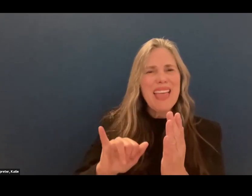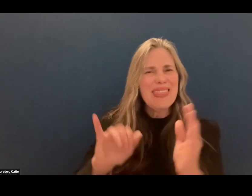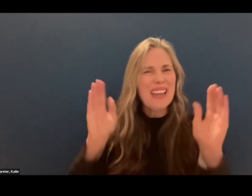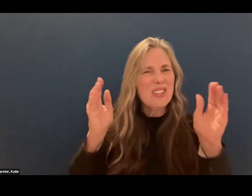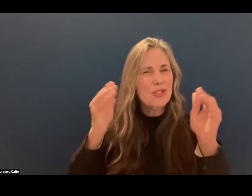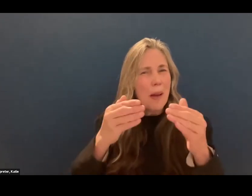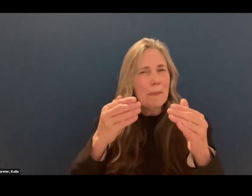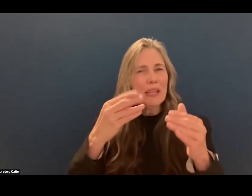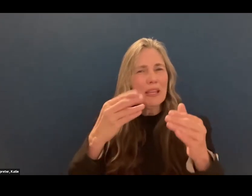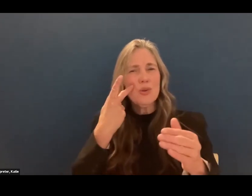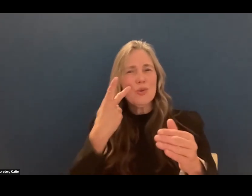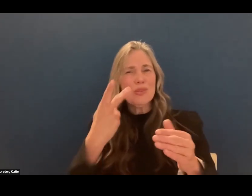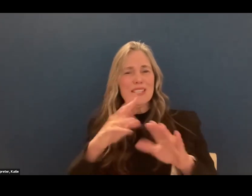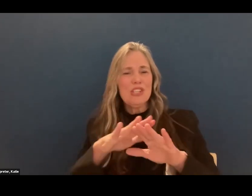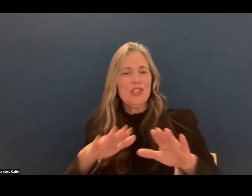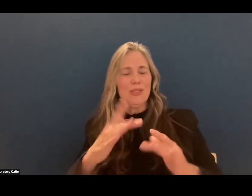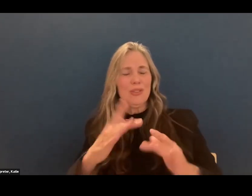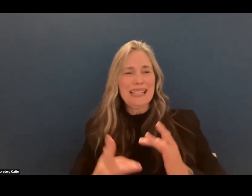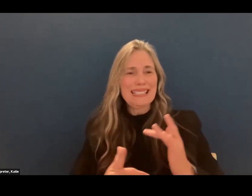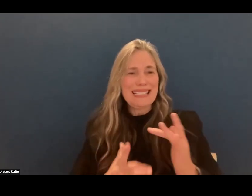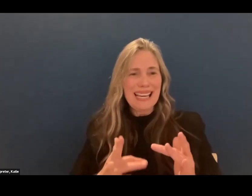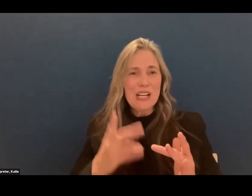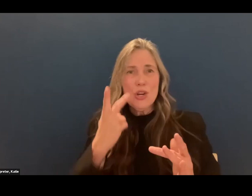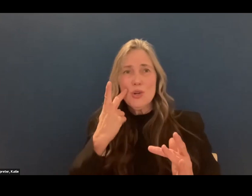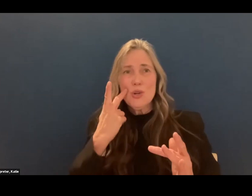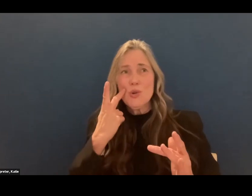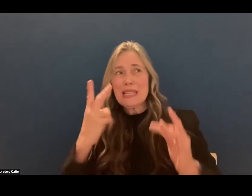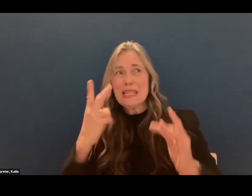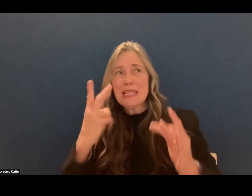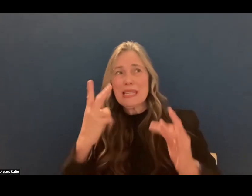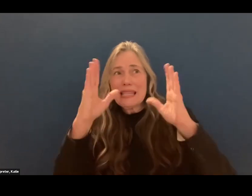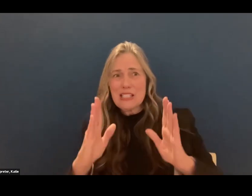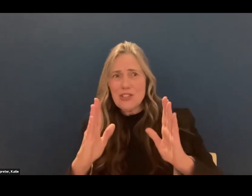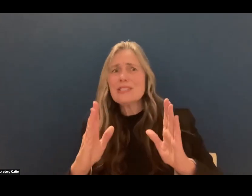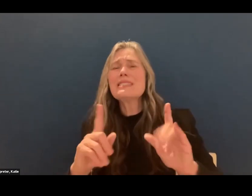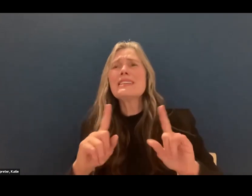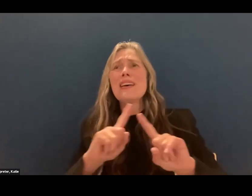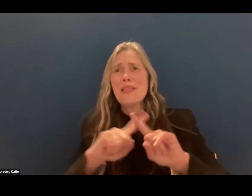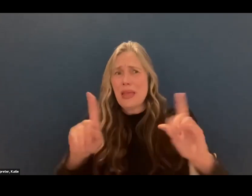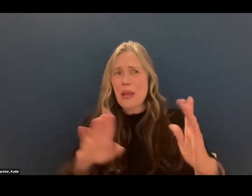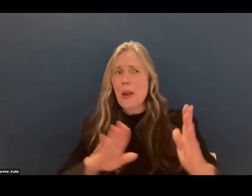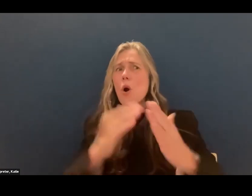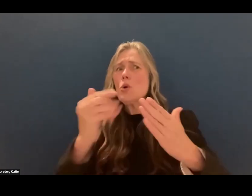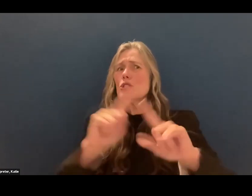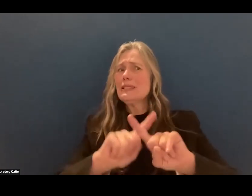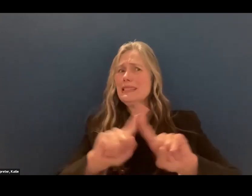the children and seeing the teachers think out of the box and